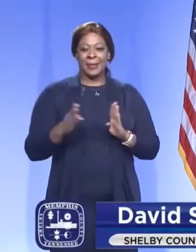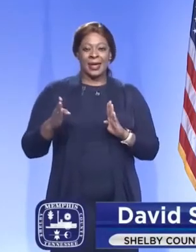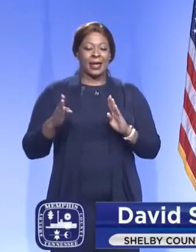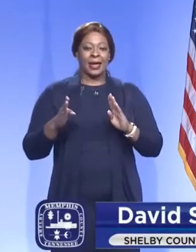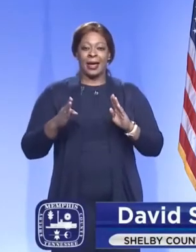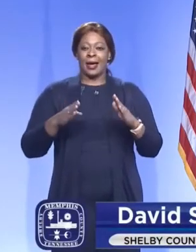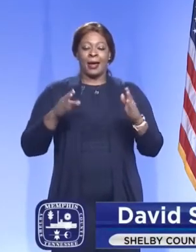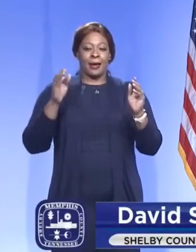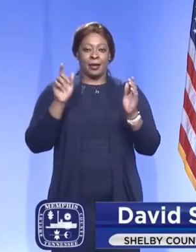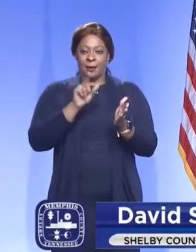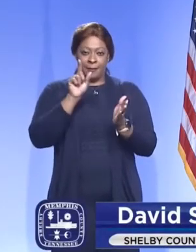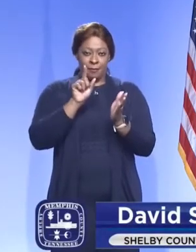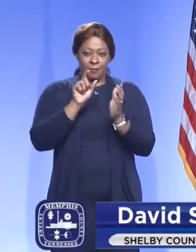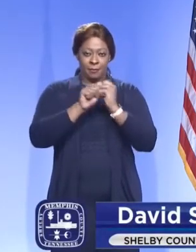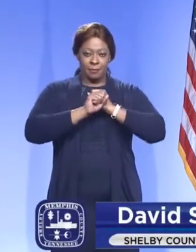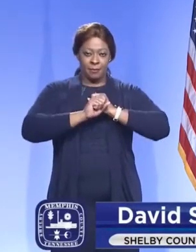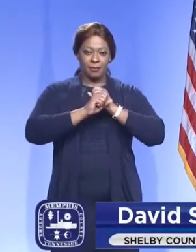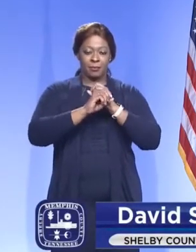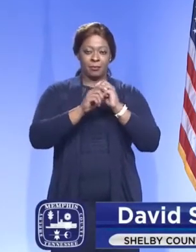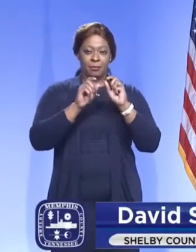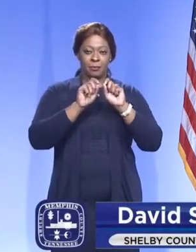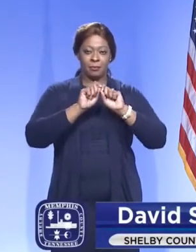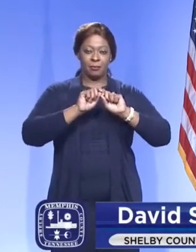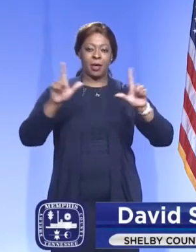Roberts, Daily Memphian.